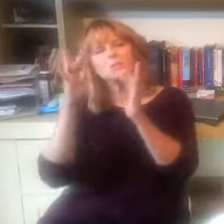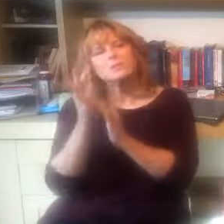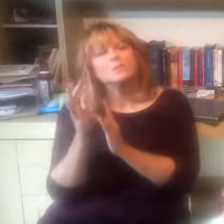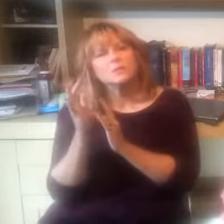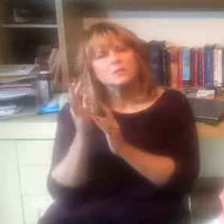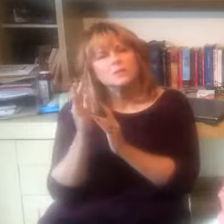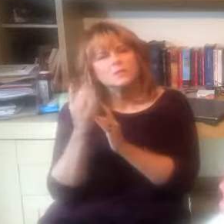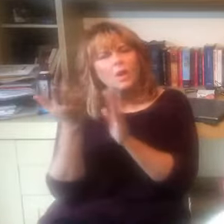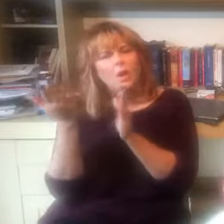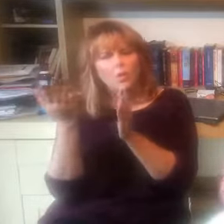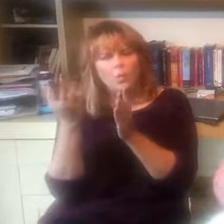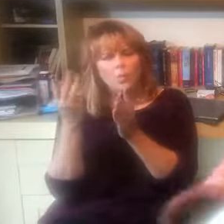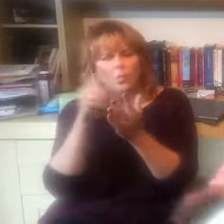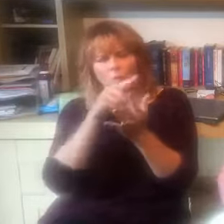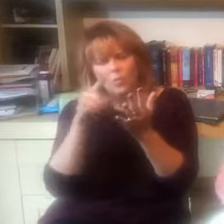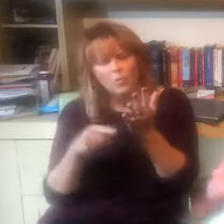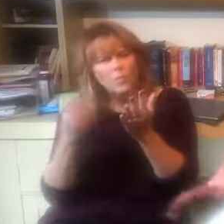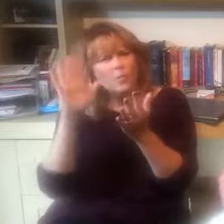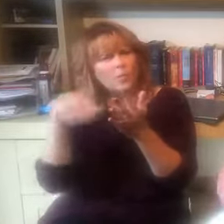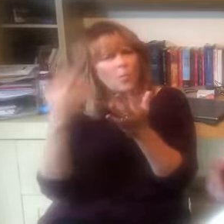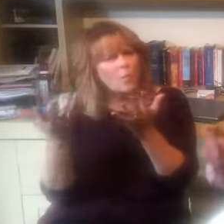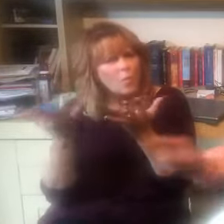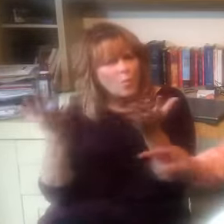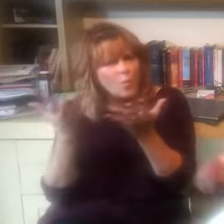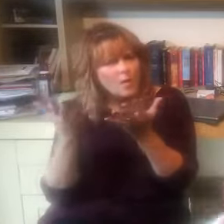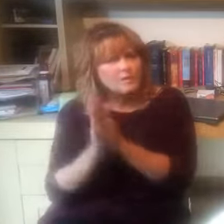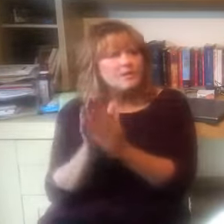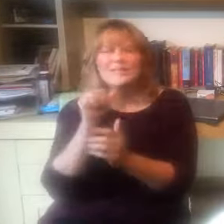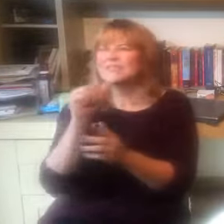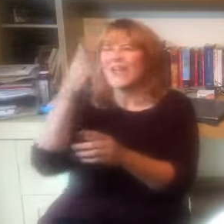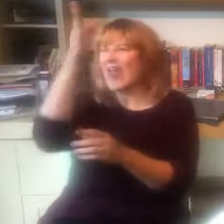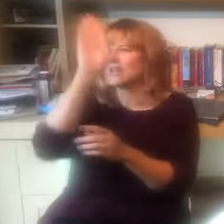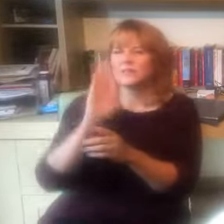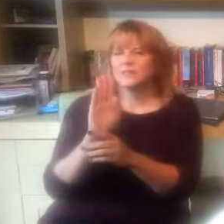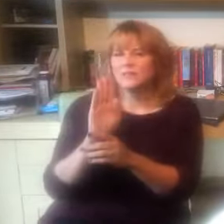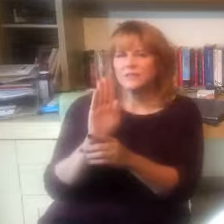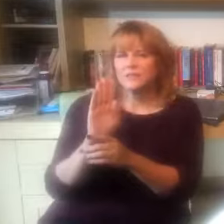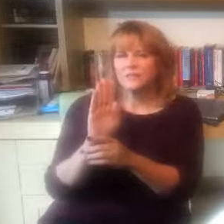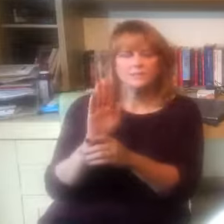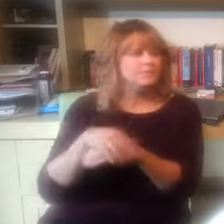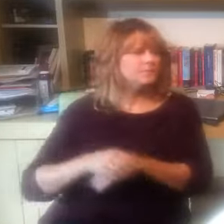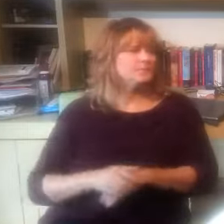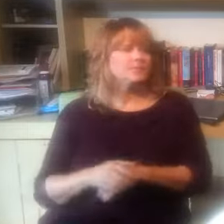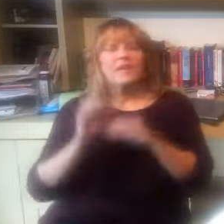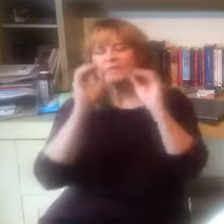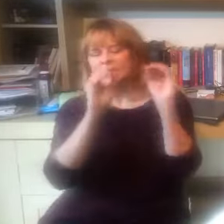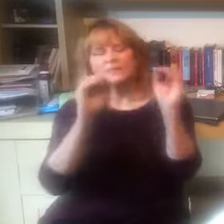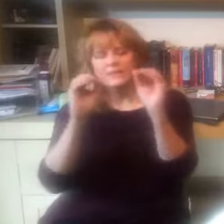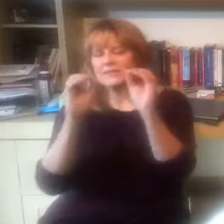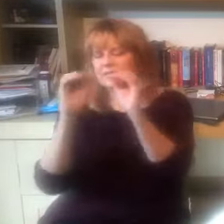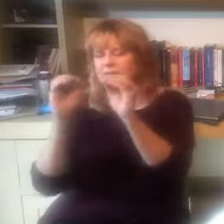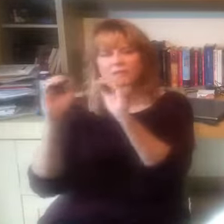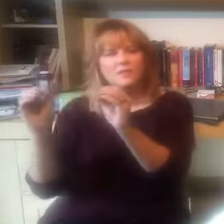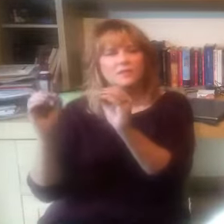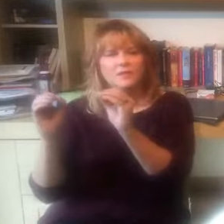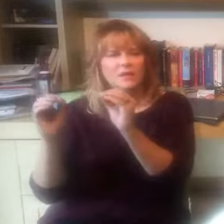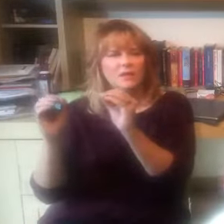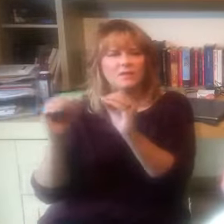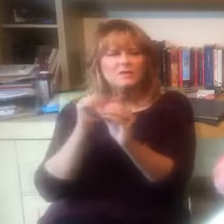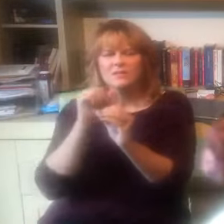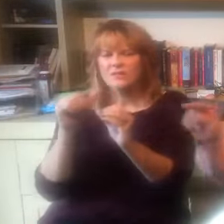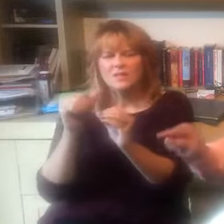concerned not his divinity. In other words, his teaching did